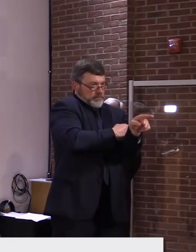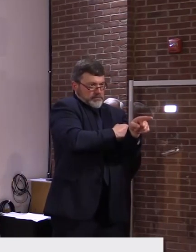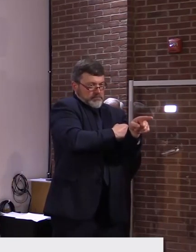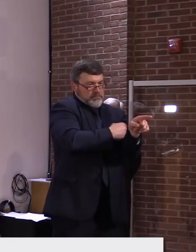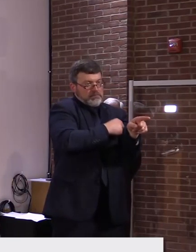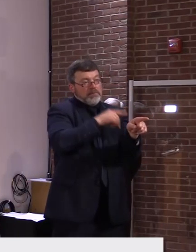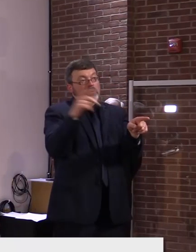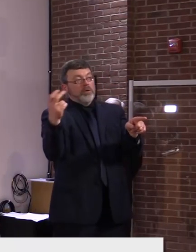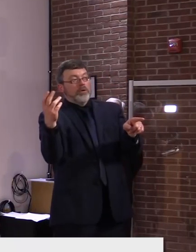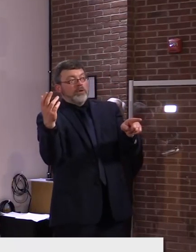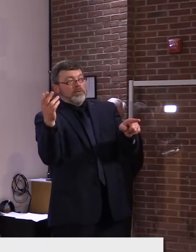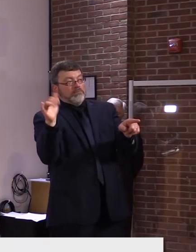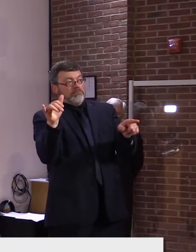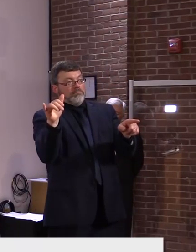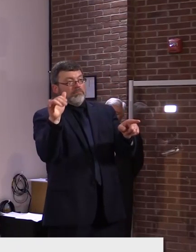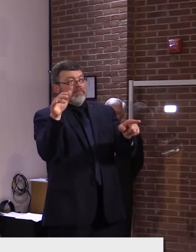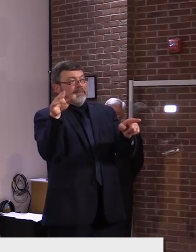subsequent case rates.